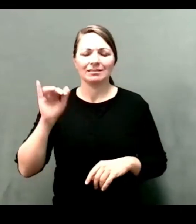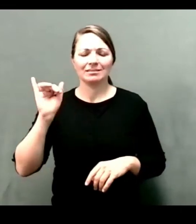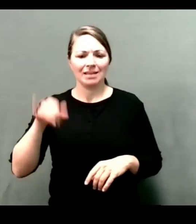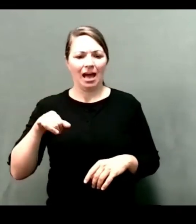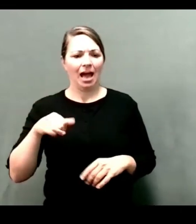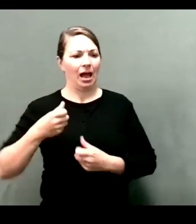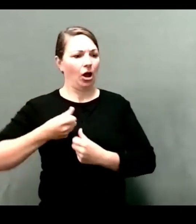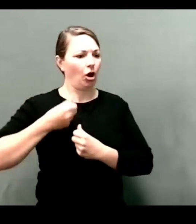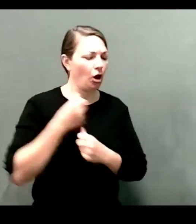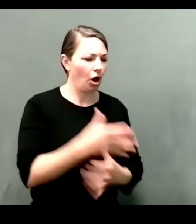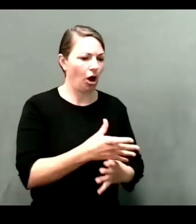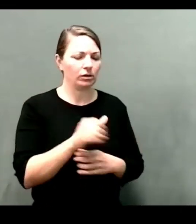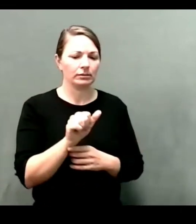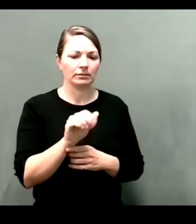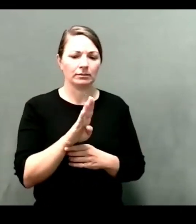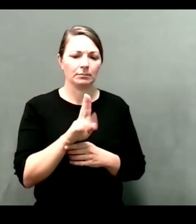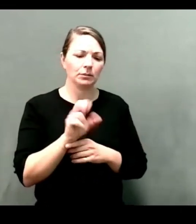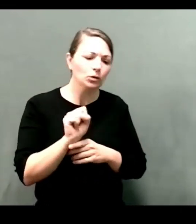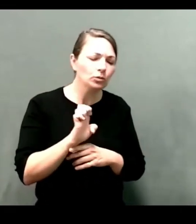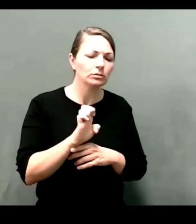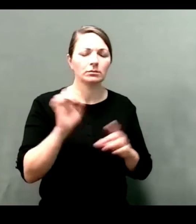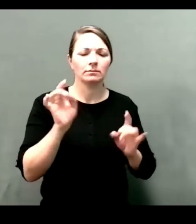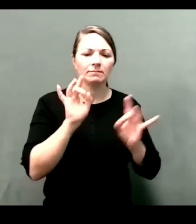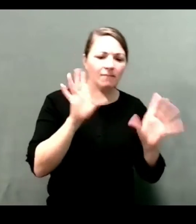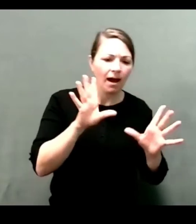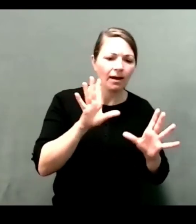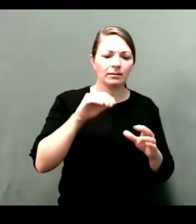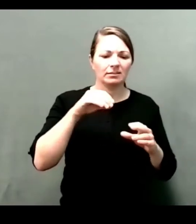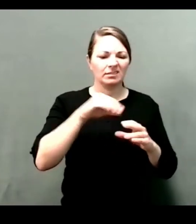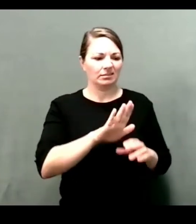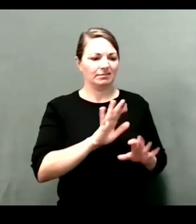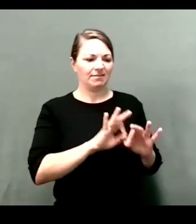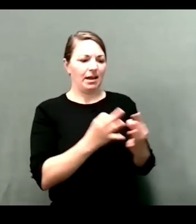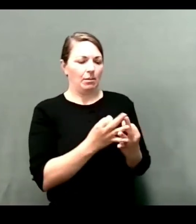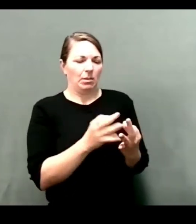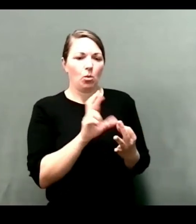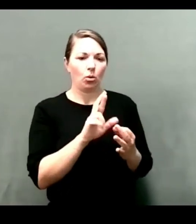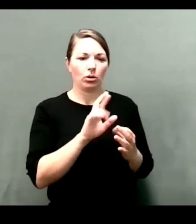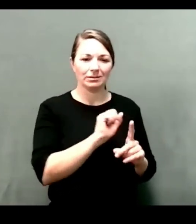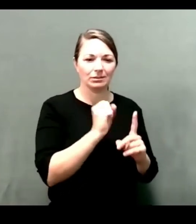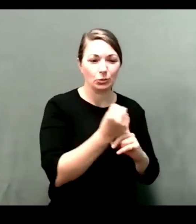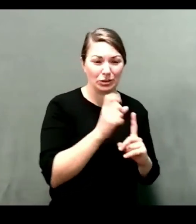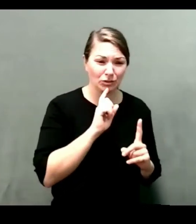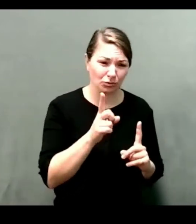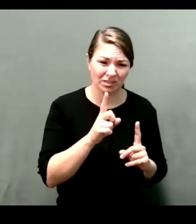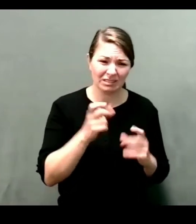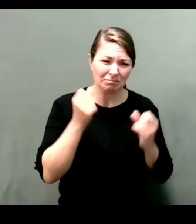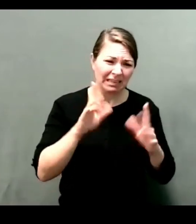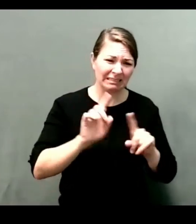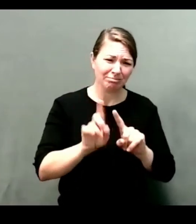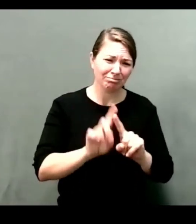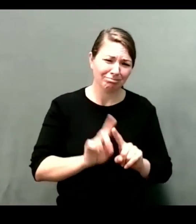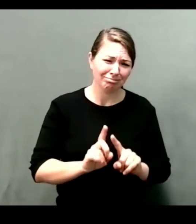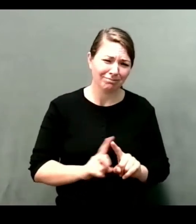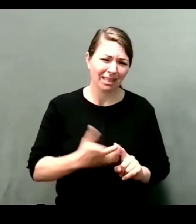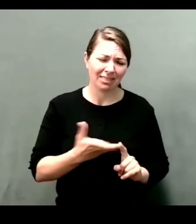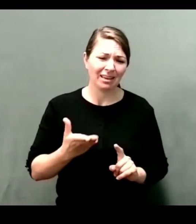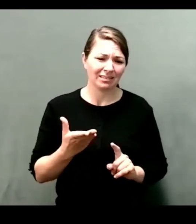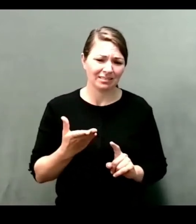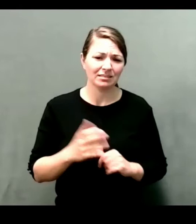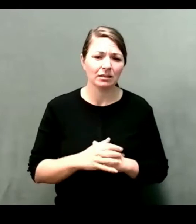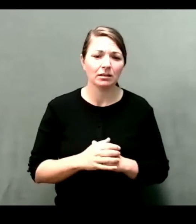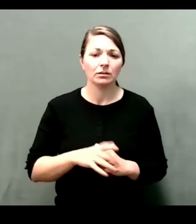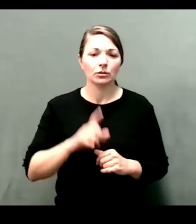violence or abuse that happens within a family, right? Or within any situation, if we're being honest. So this additional factors box down here was